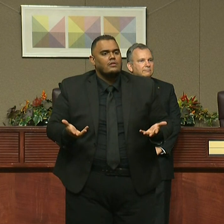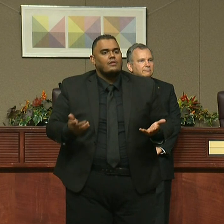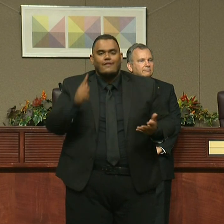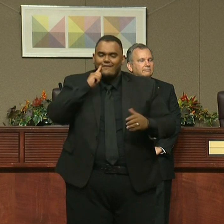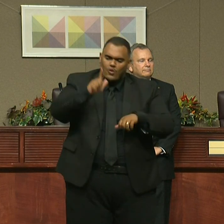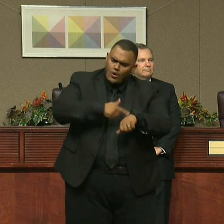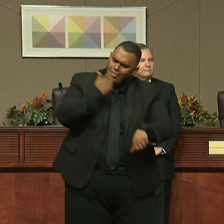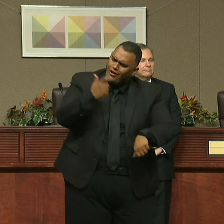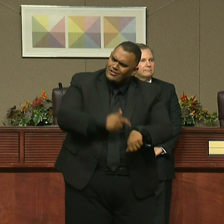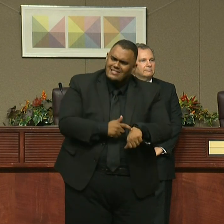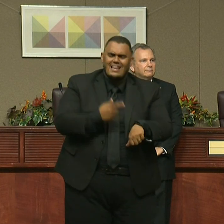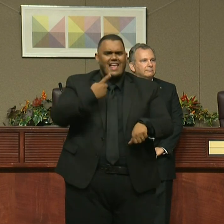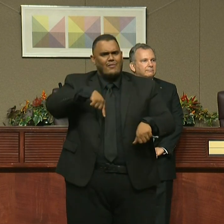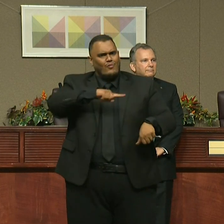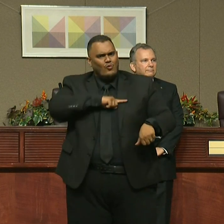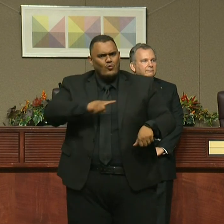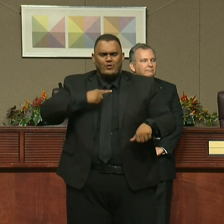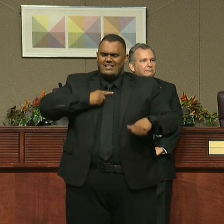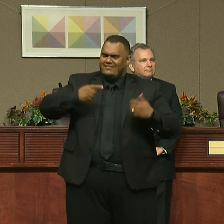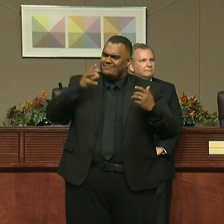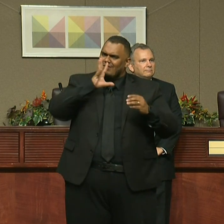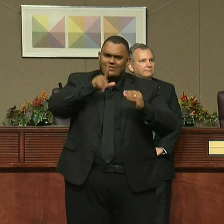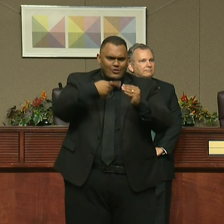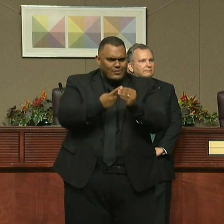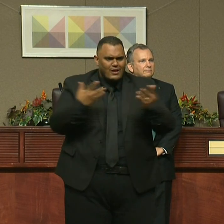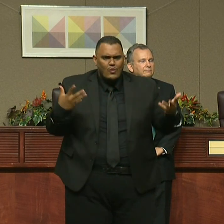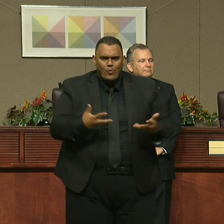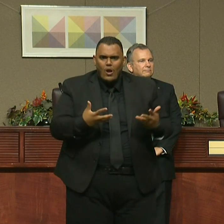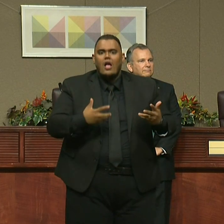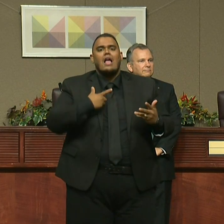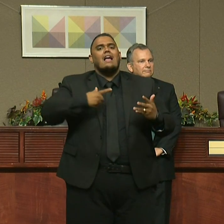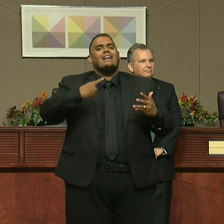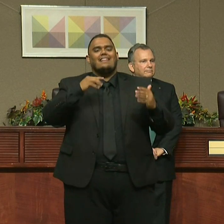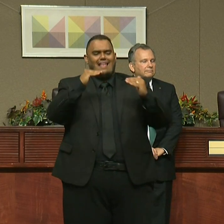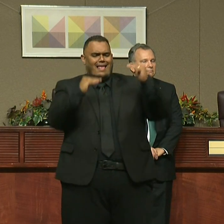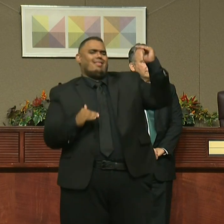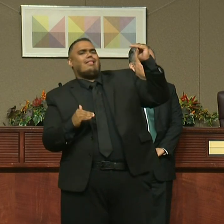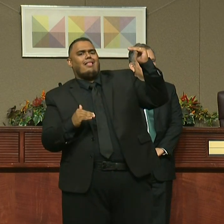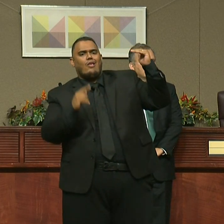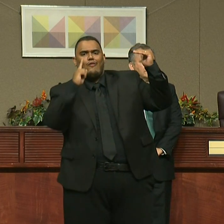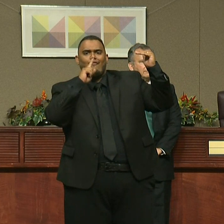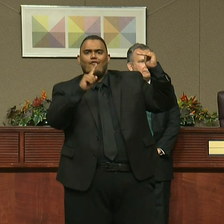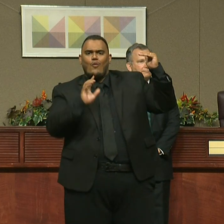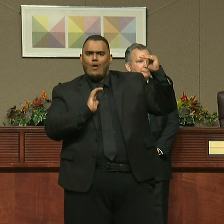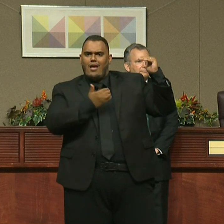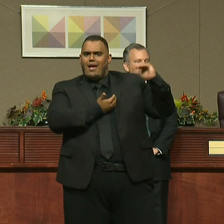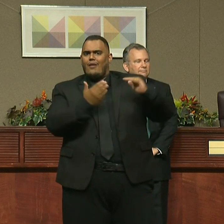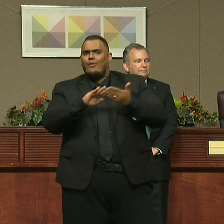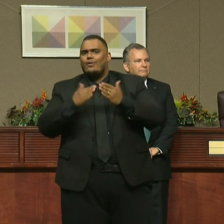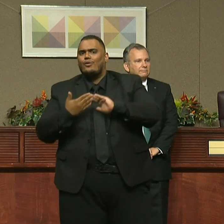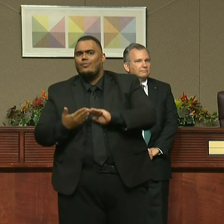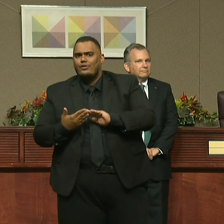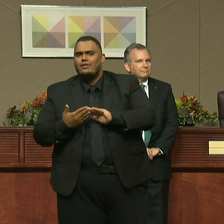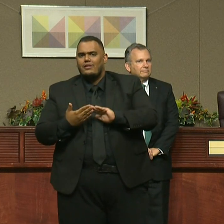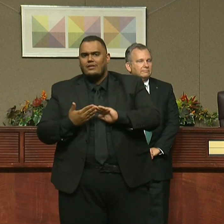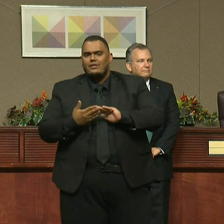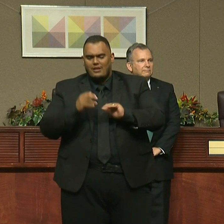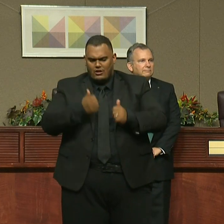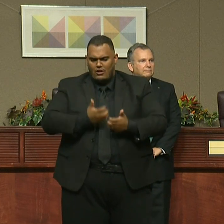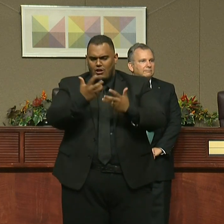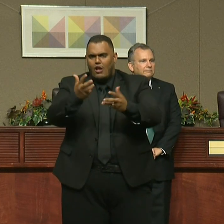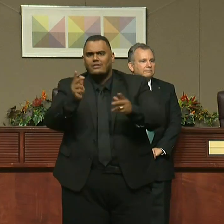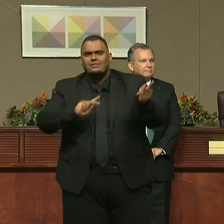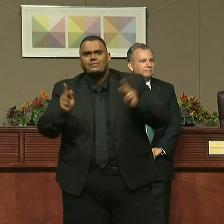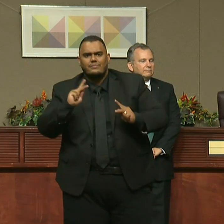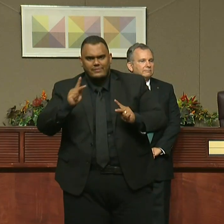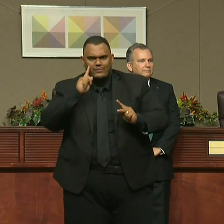drumming about health disparities and inequalities in our society that are placing people at risk for poor health